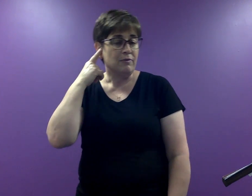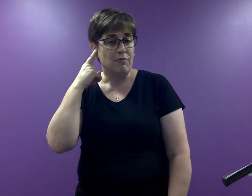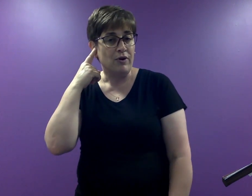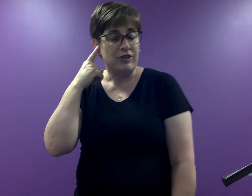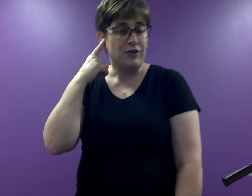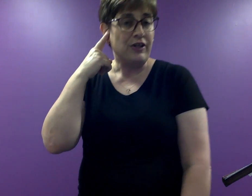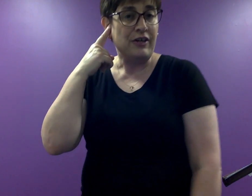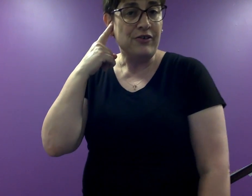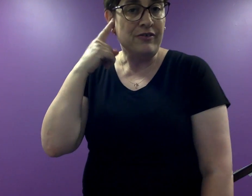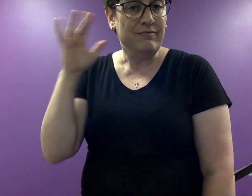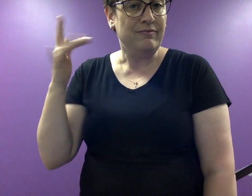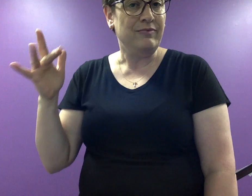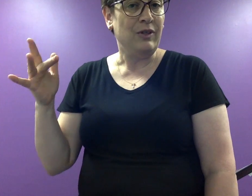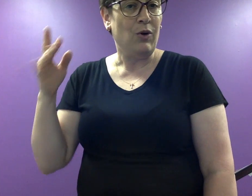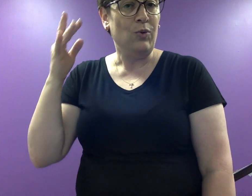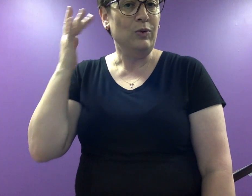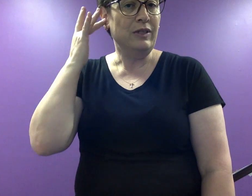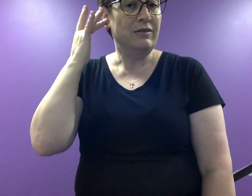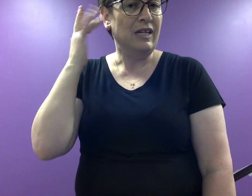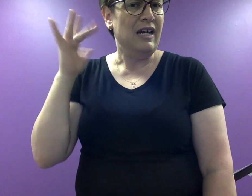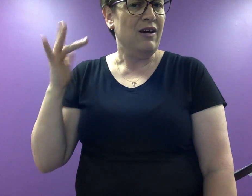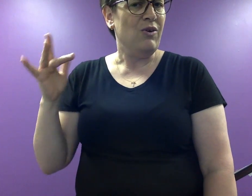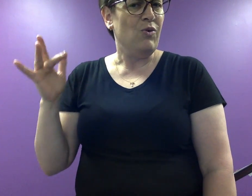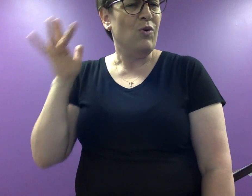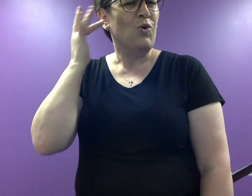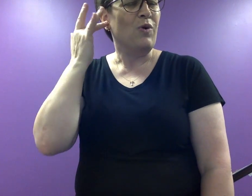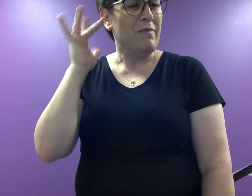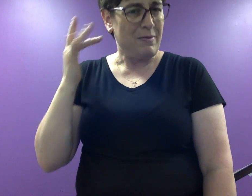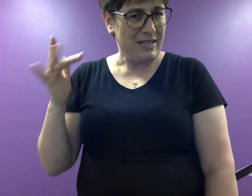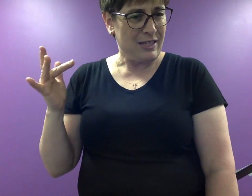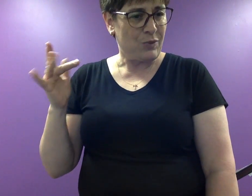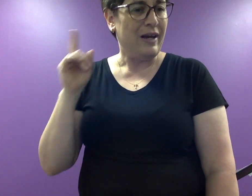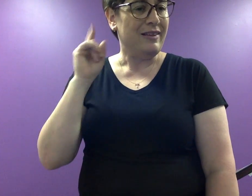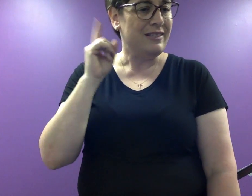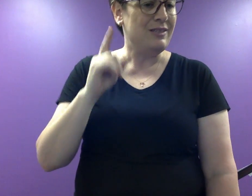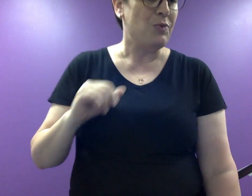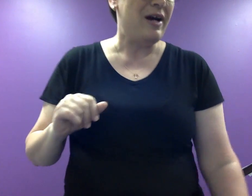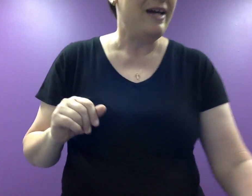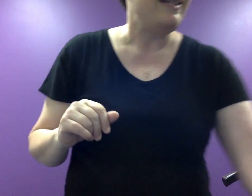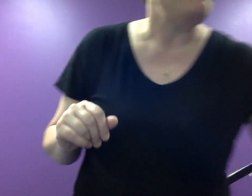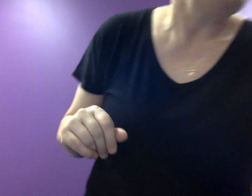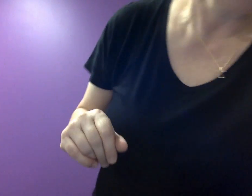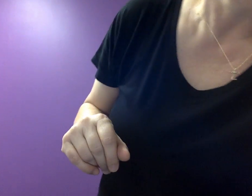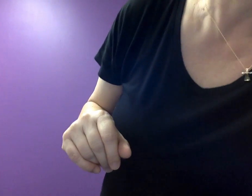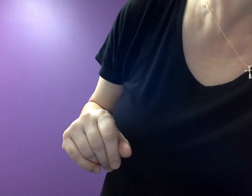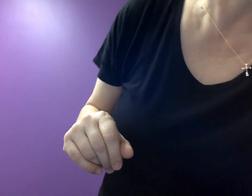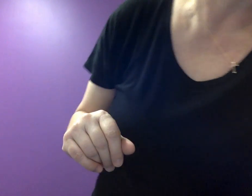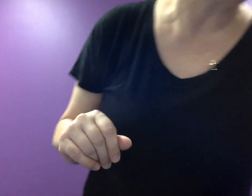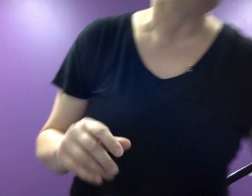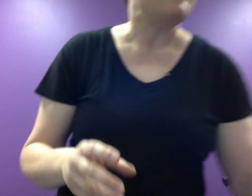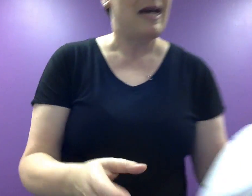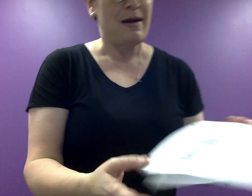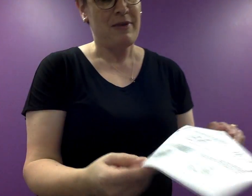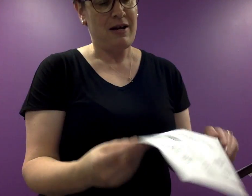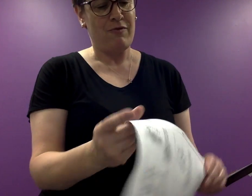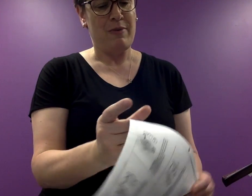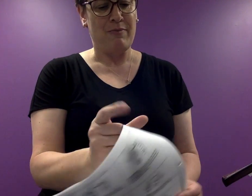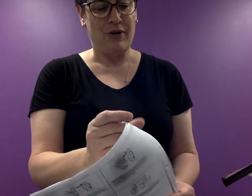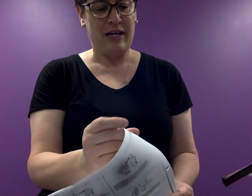Point to your ear, gold. Or it might be this way. This is why I need my notes, because I'm not remembering